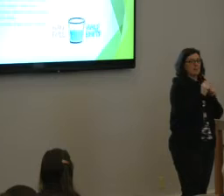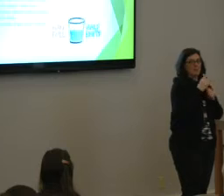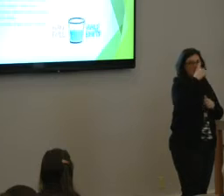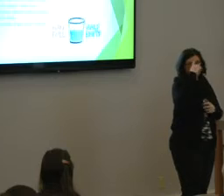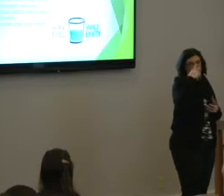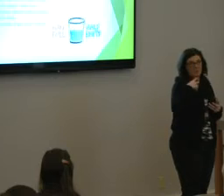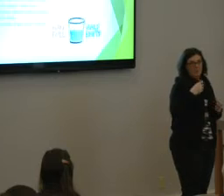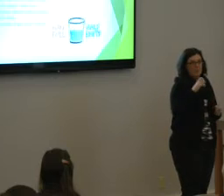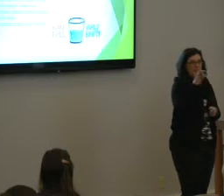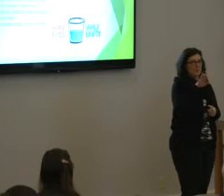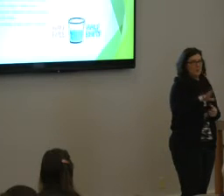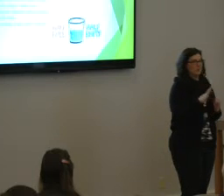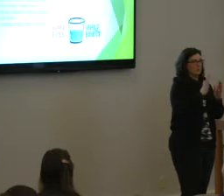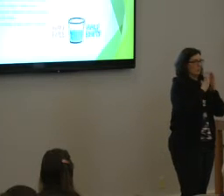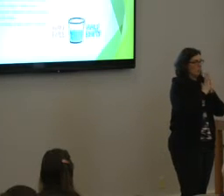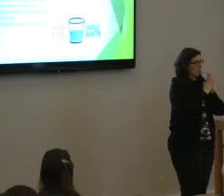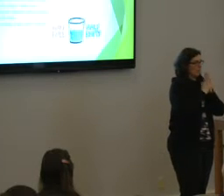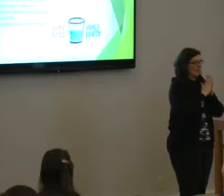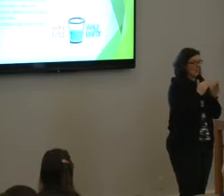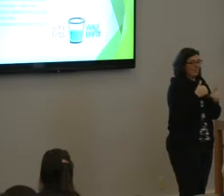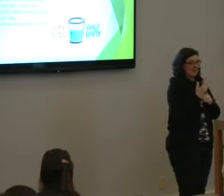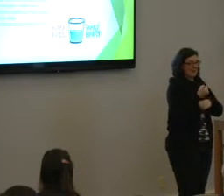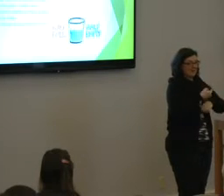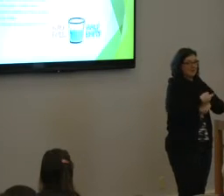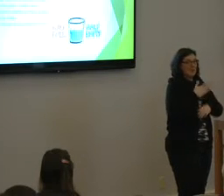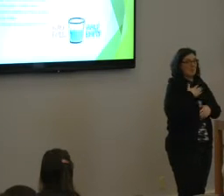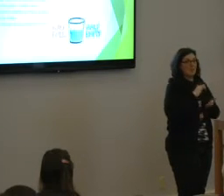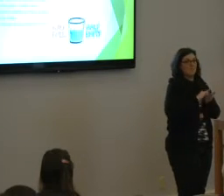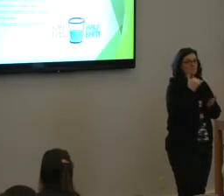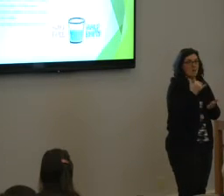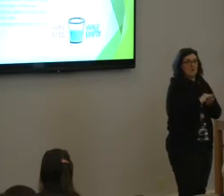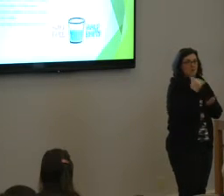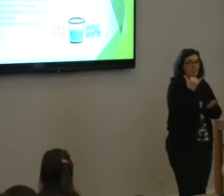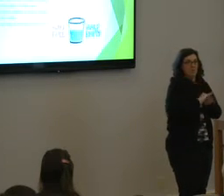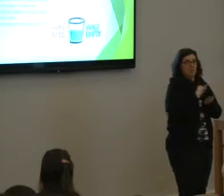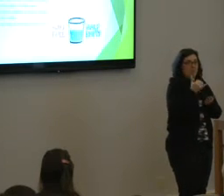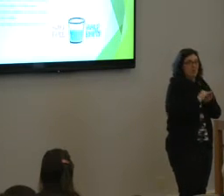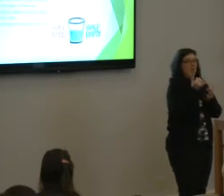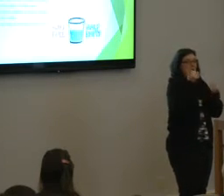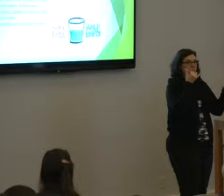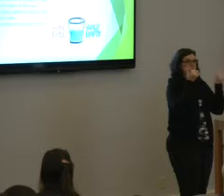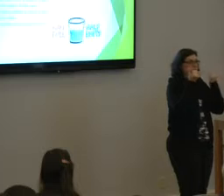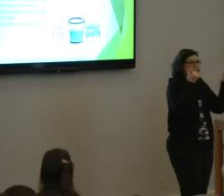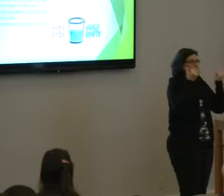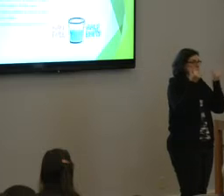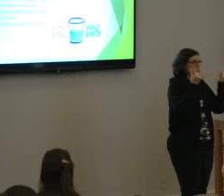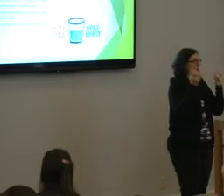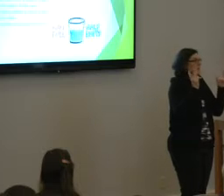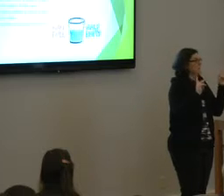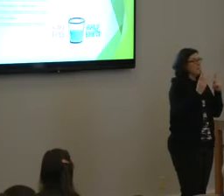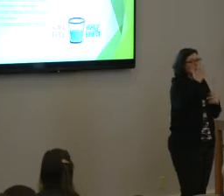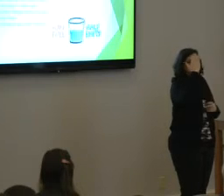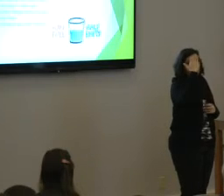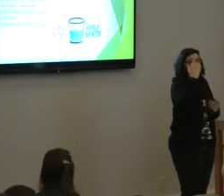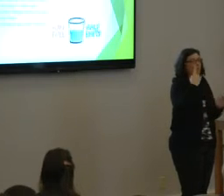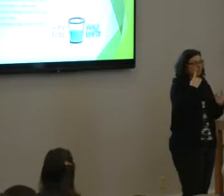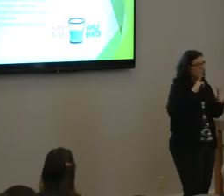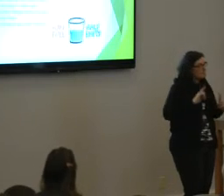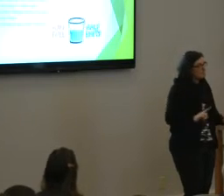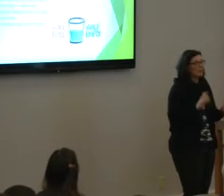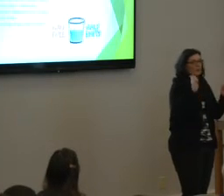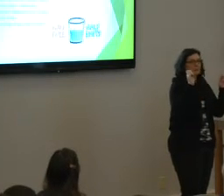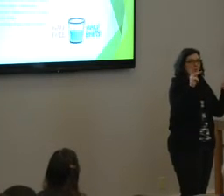my pastoral prayer, the next day my phone didn't stop ringing. Because people knew it was finally okay to start to talk to the